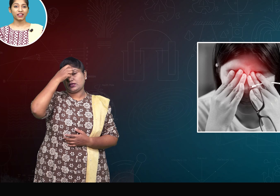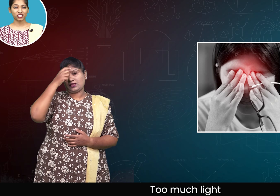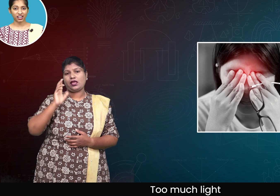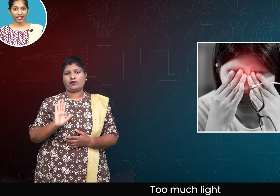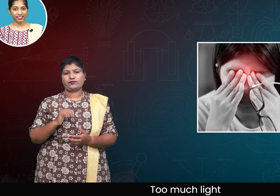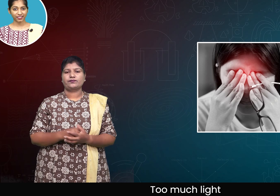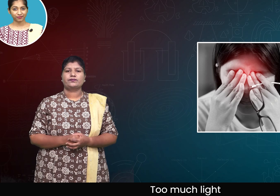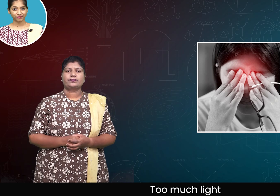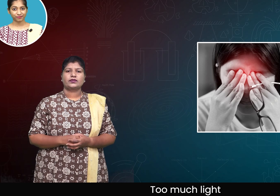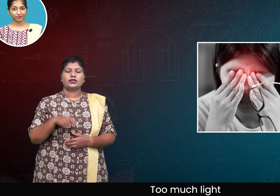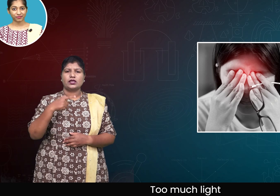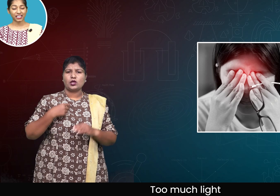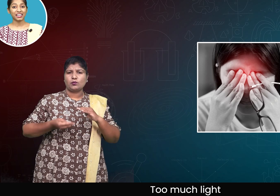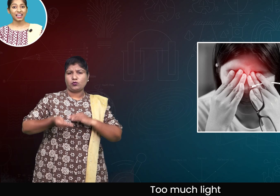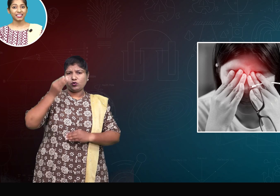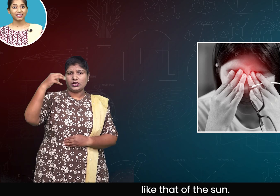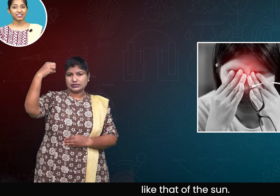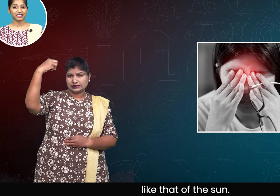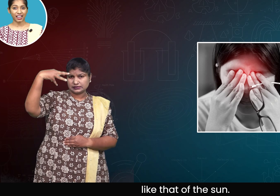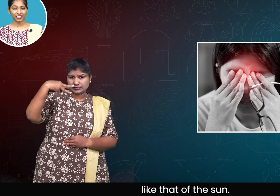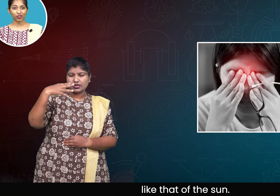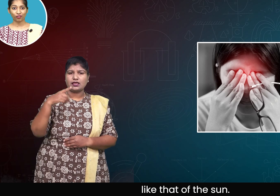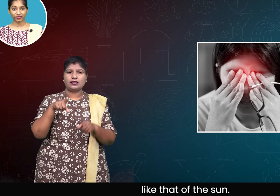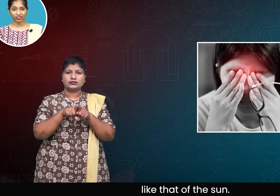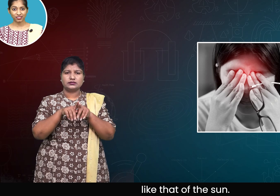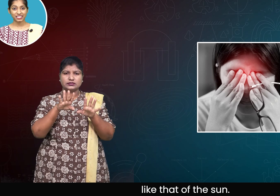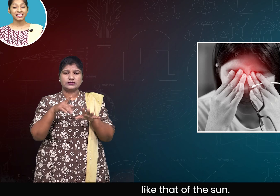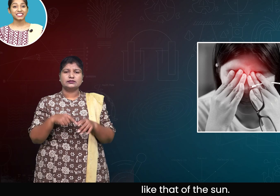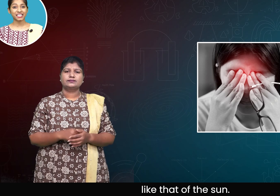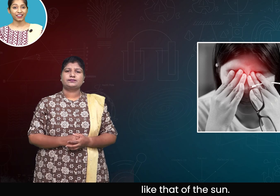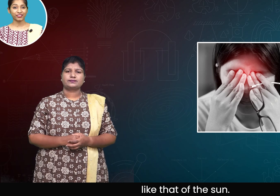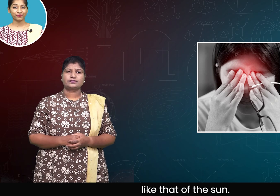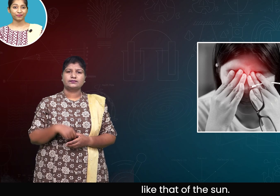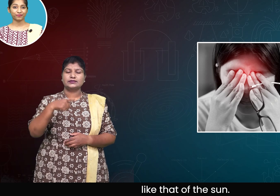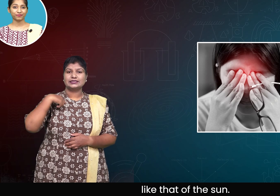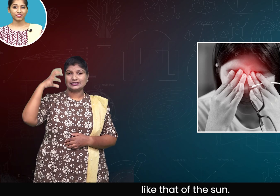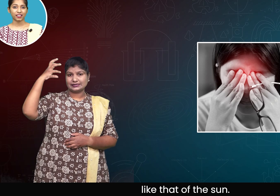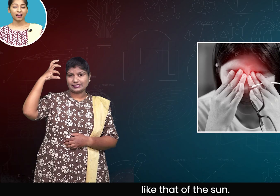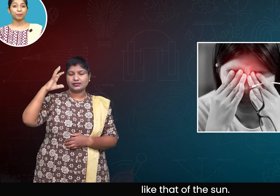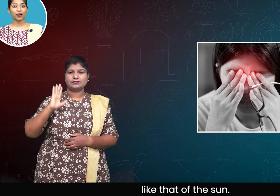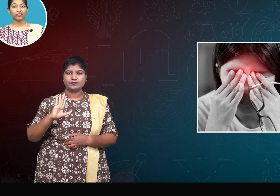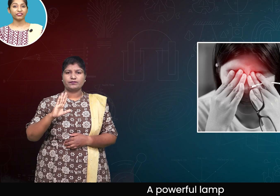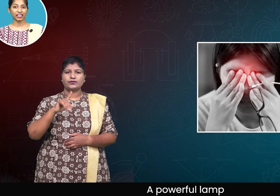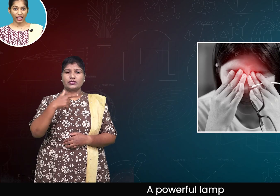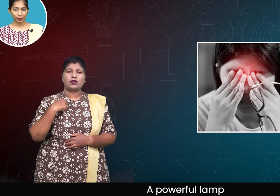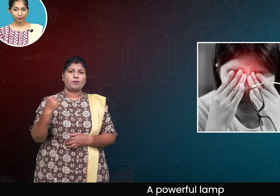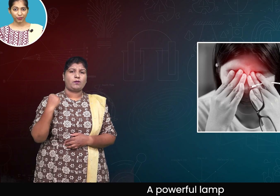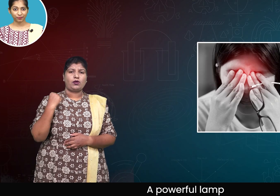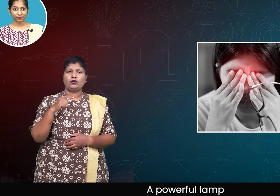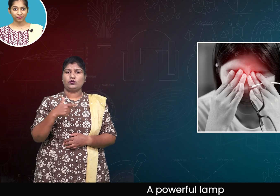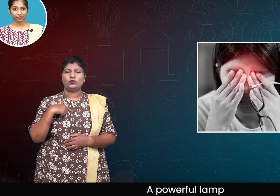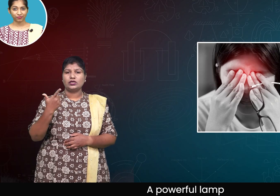Too much light, like that of the sun, a powerful